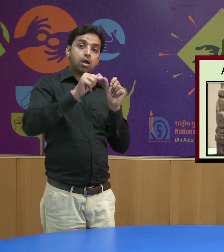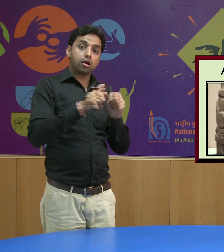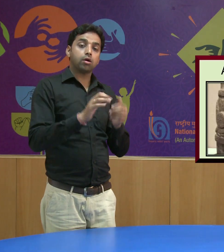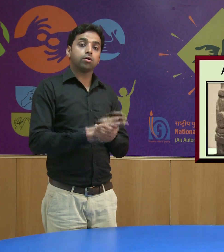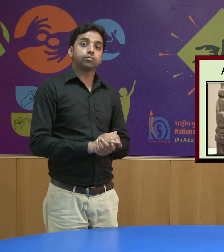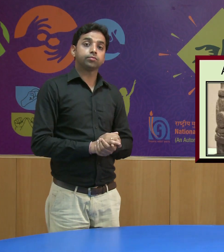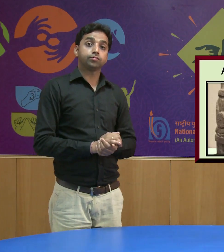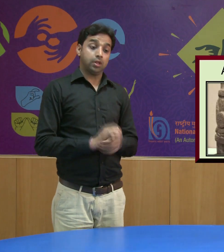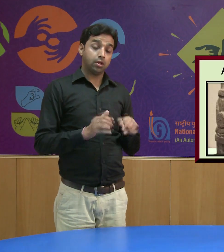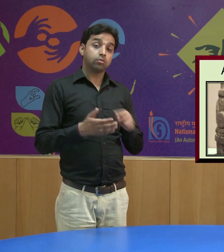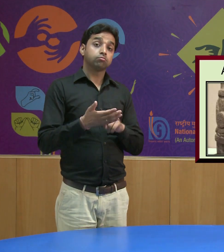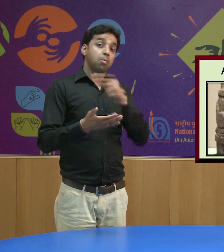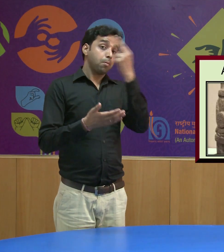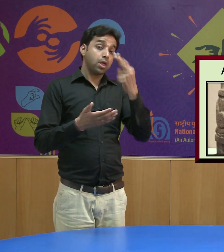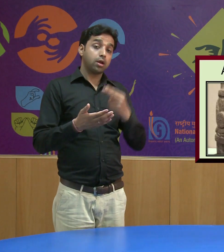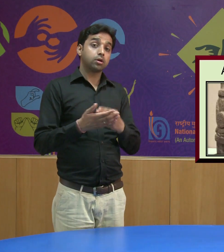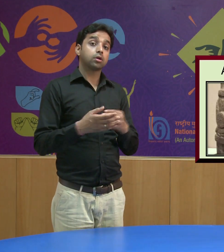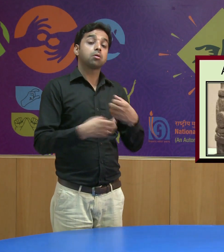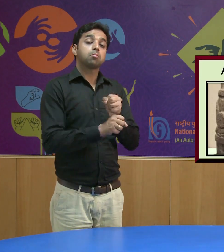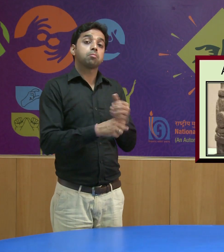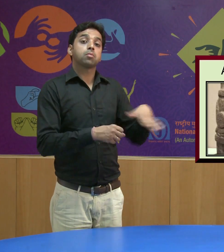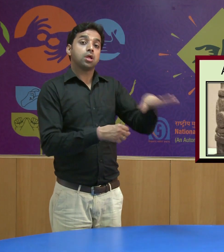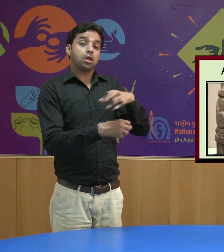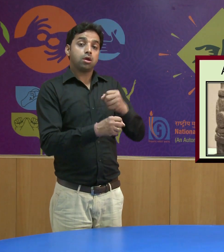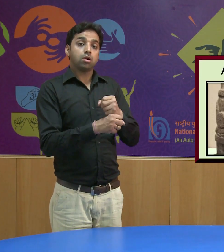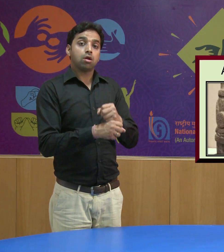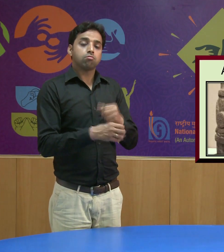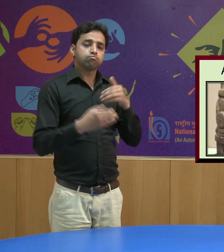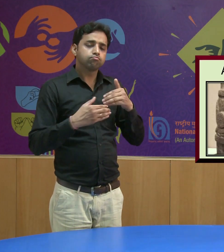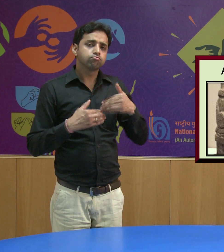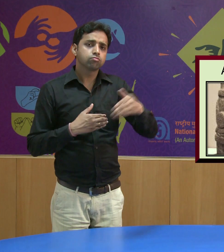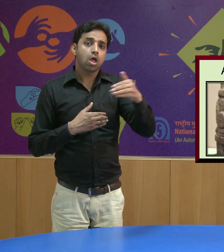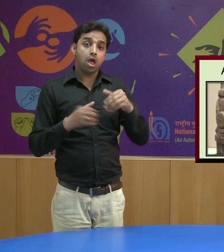These paintings were made according to the Amaravati